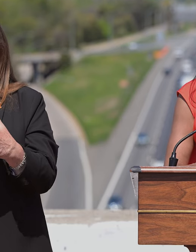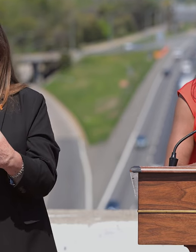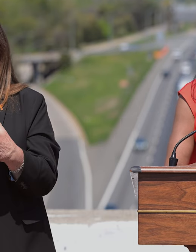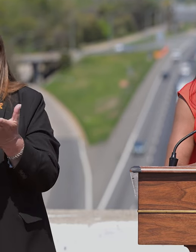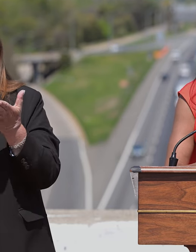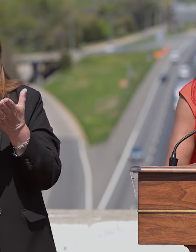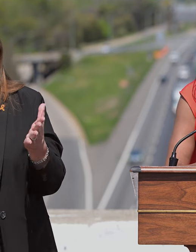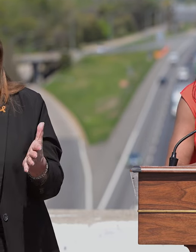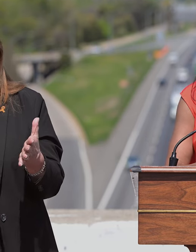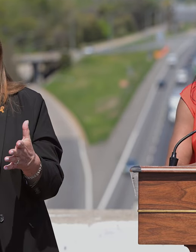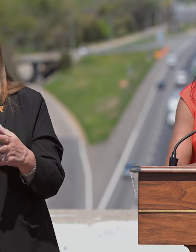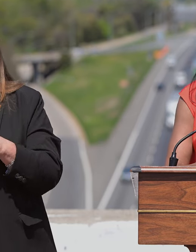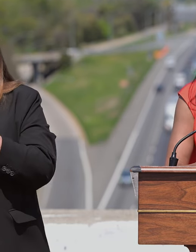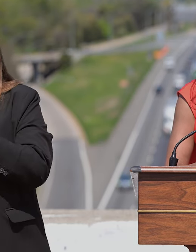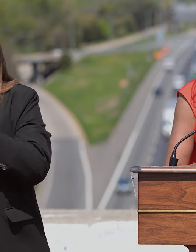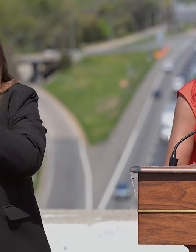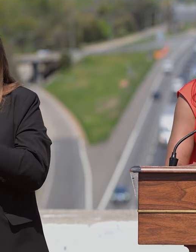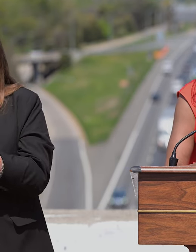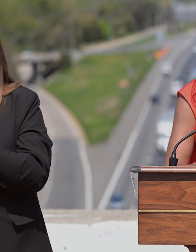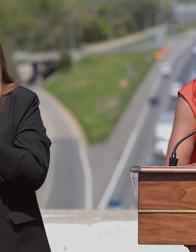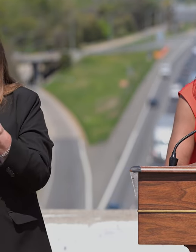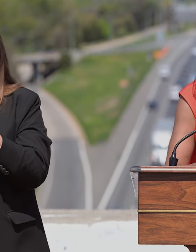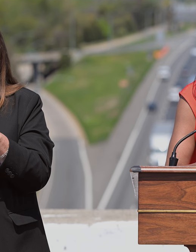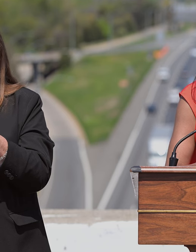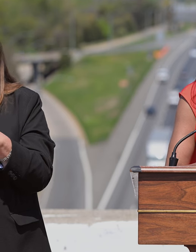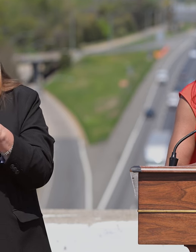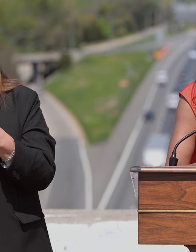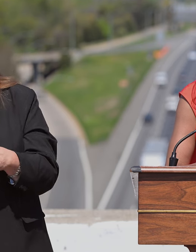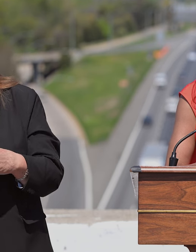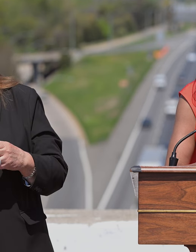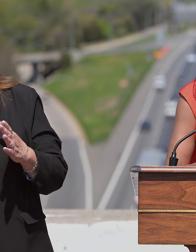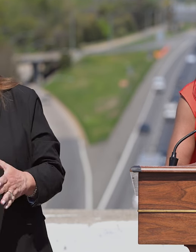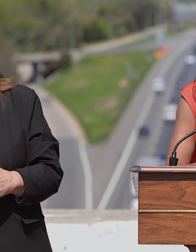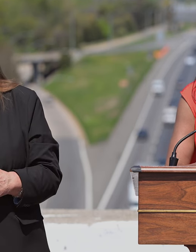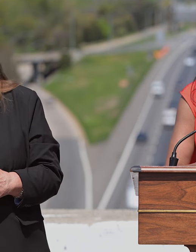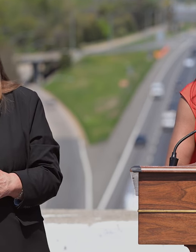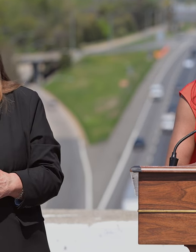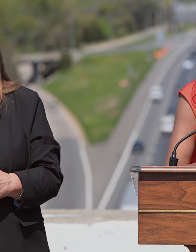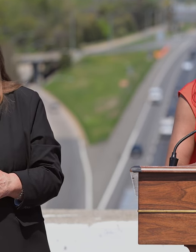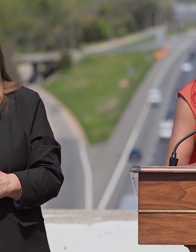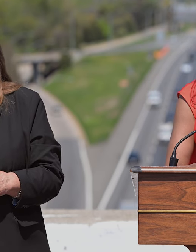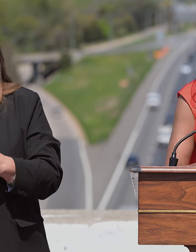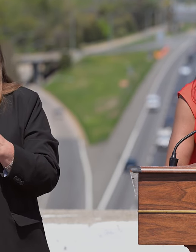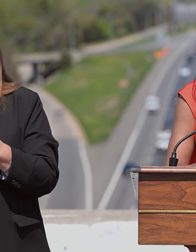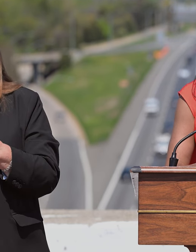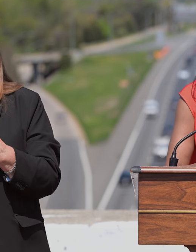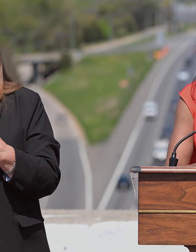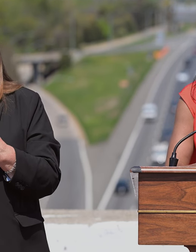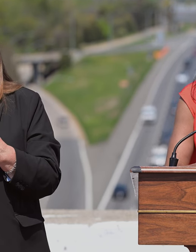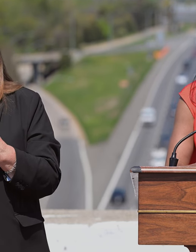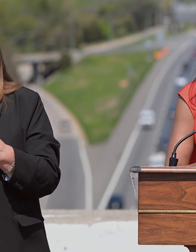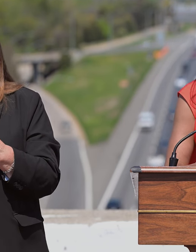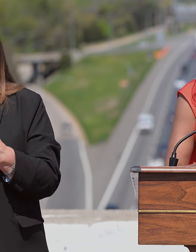contractors, elected leaders, some of whom who have joined us today, including Senator Hedelman, Delegates Ruth and Ziegler,